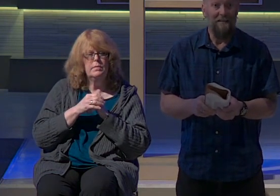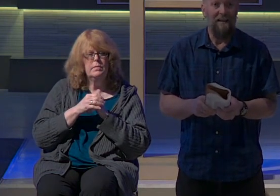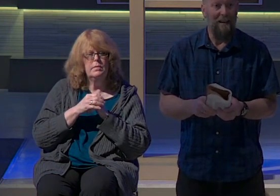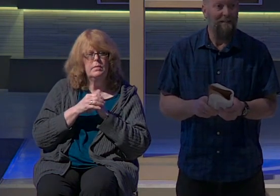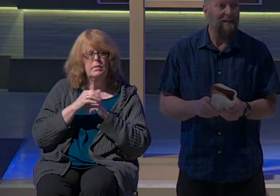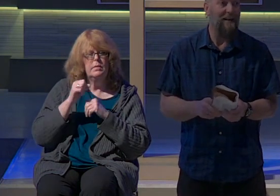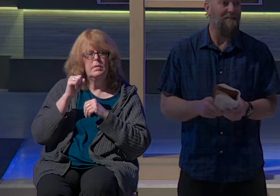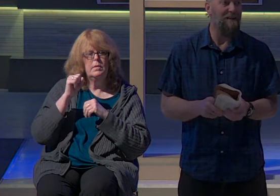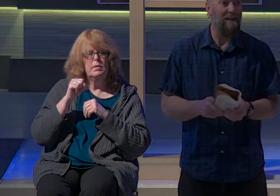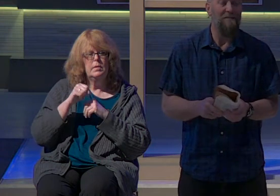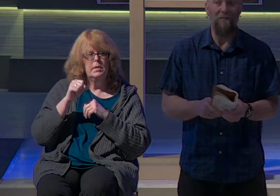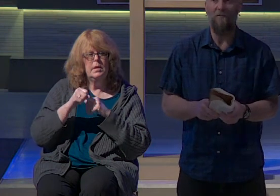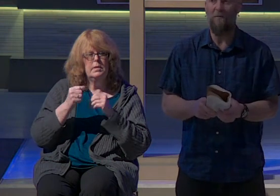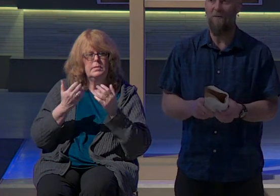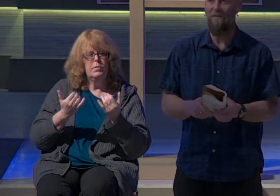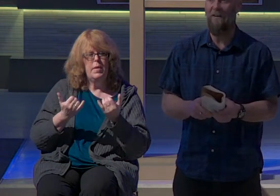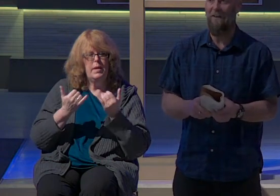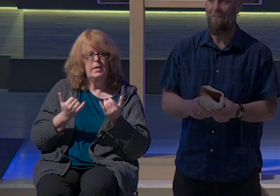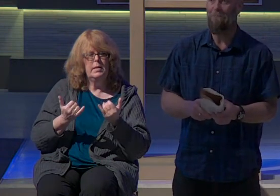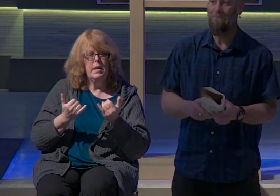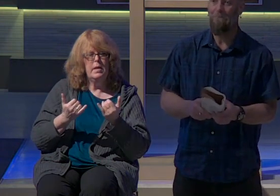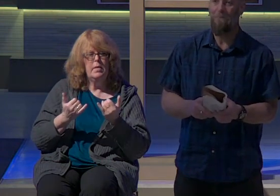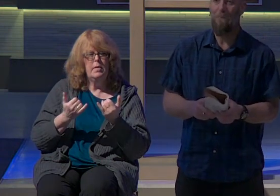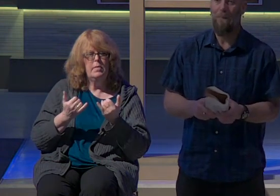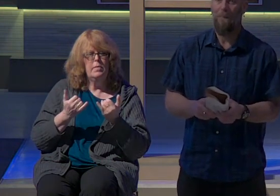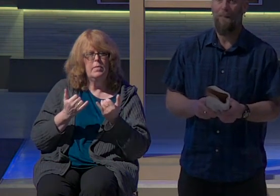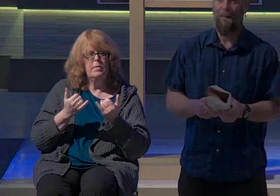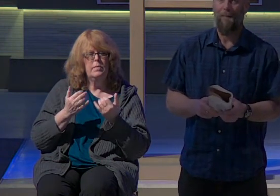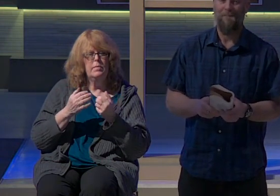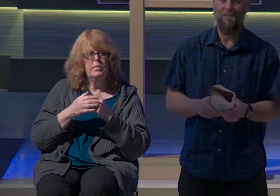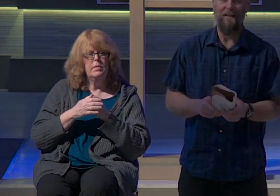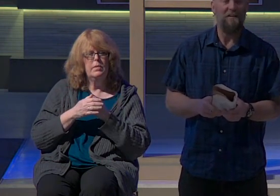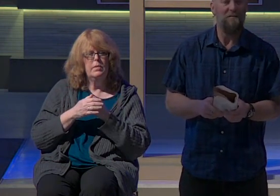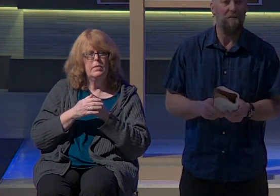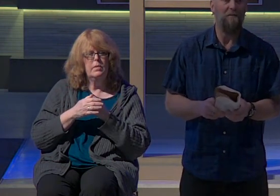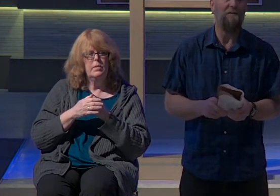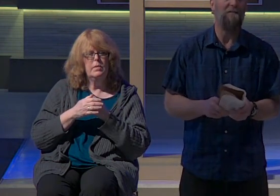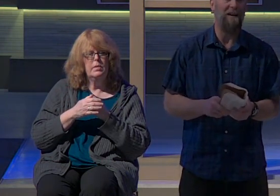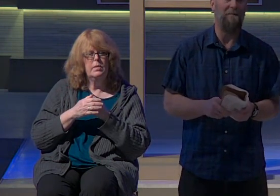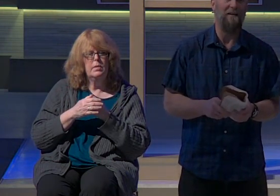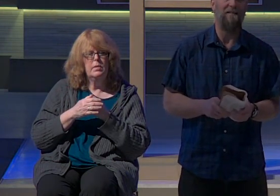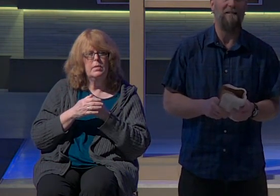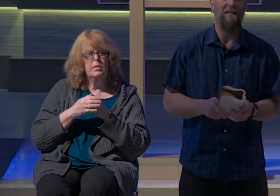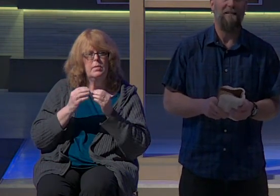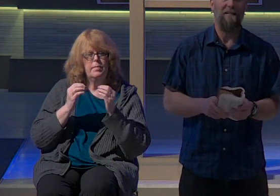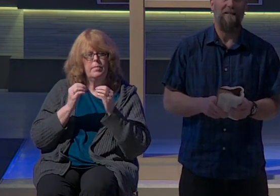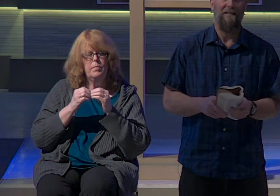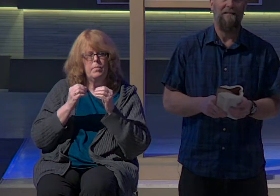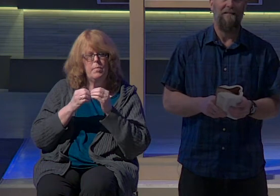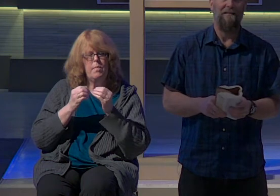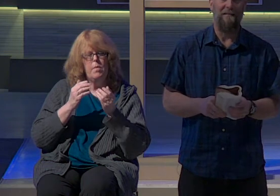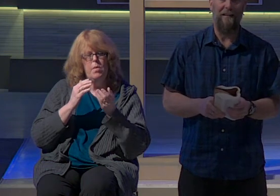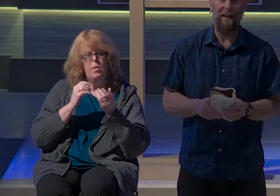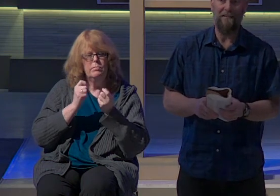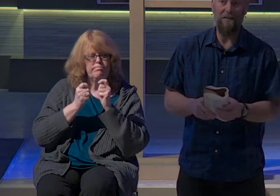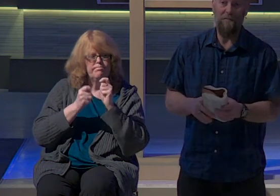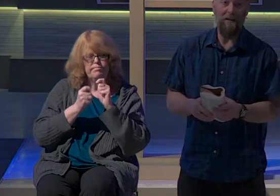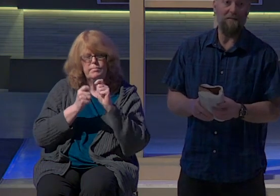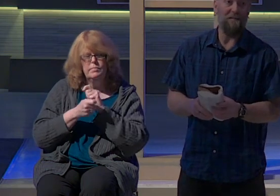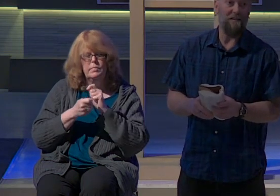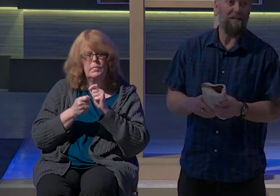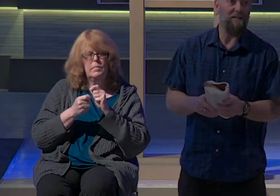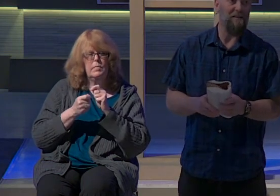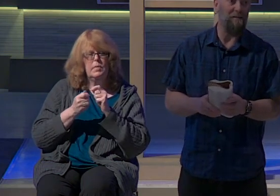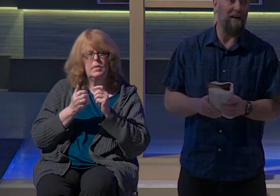Yes, here and now, it is further pruning. It is further refinement. And